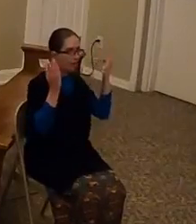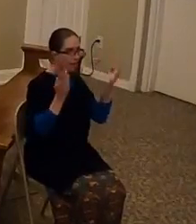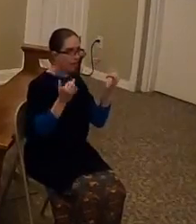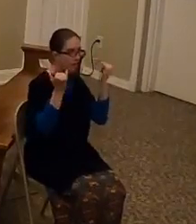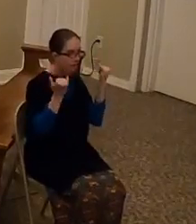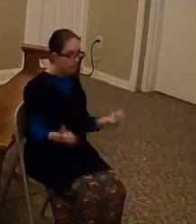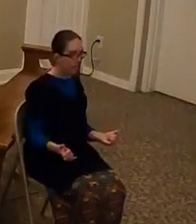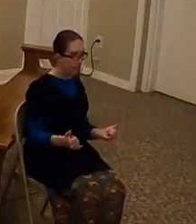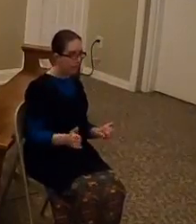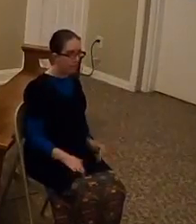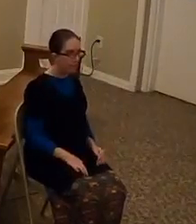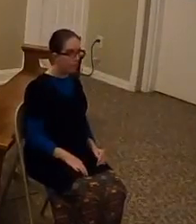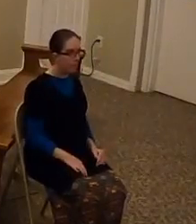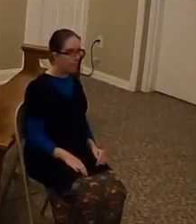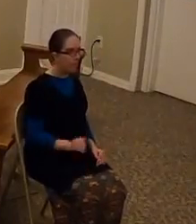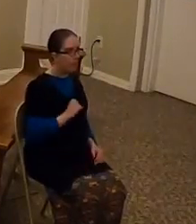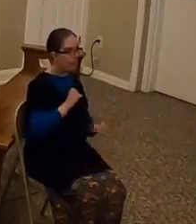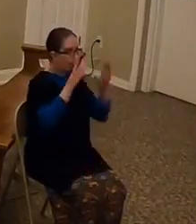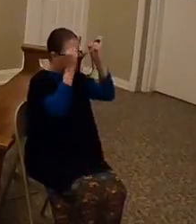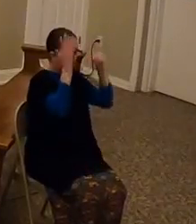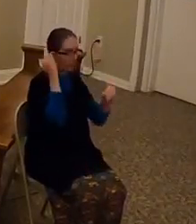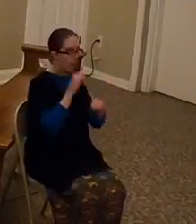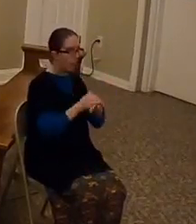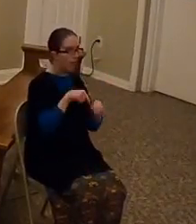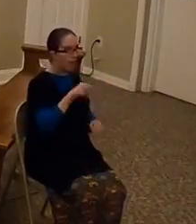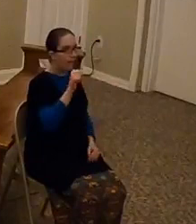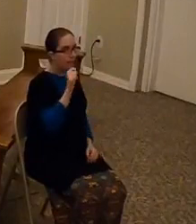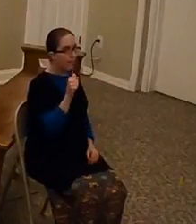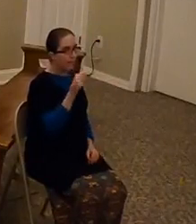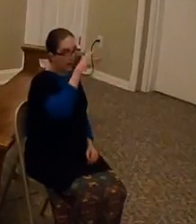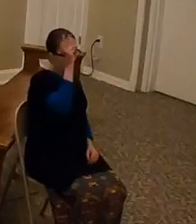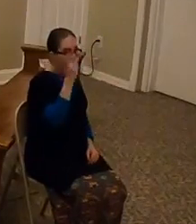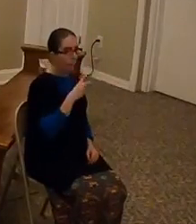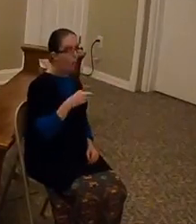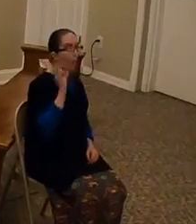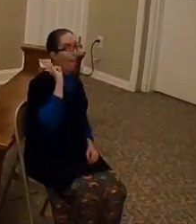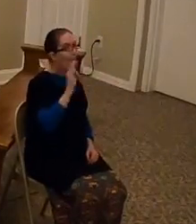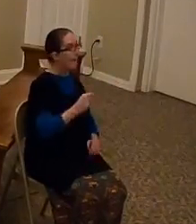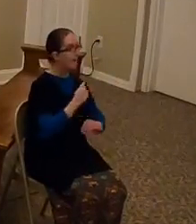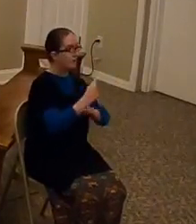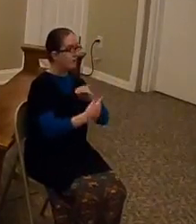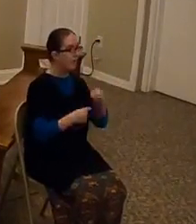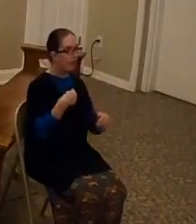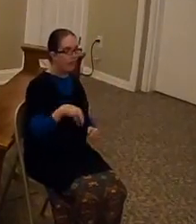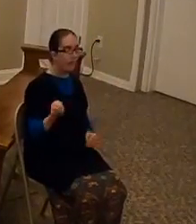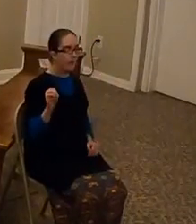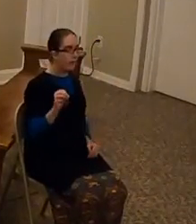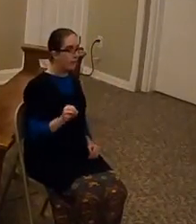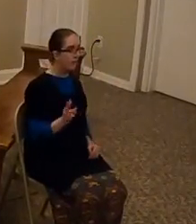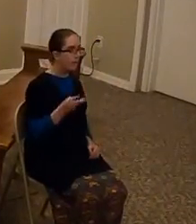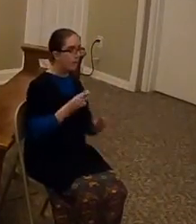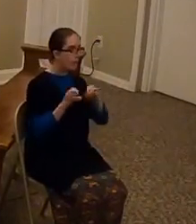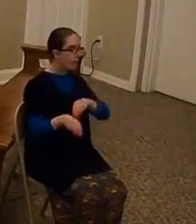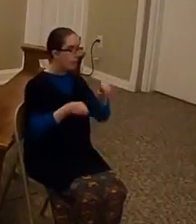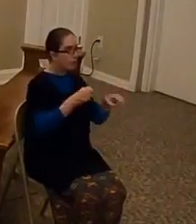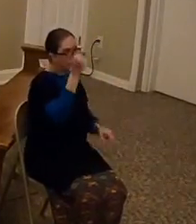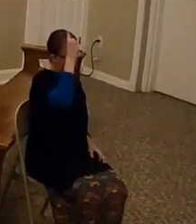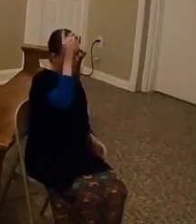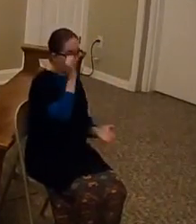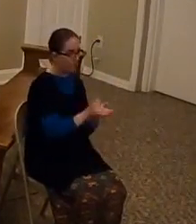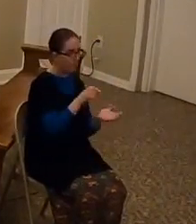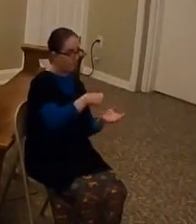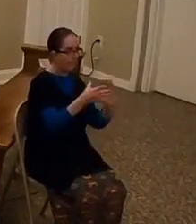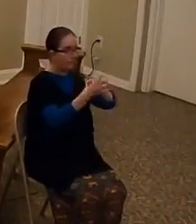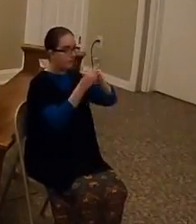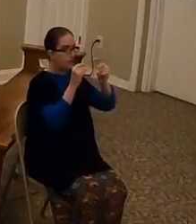Hallelujah. Now, I've taught on the 10 virgins, and I've preached about the 10 virgins, and we do understand that